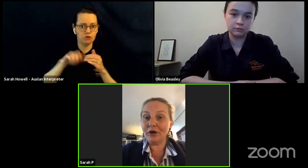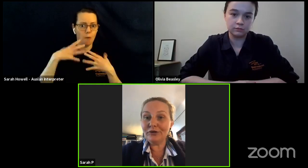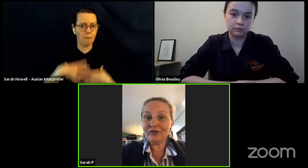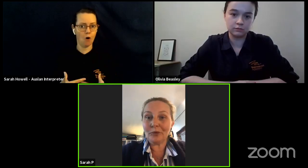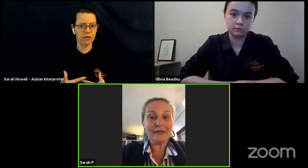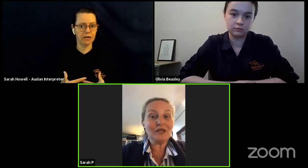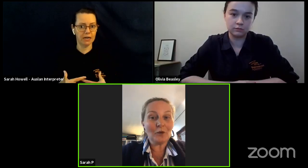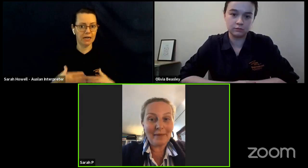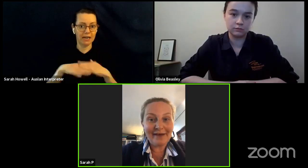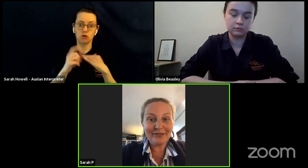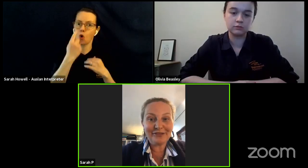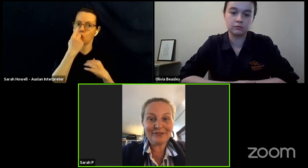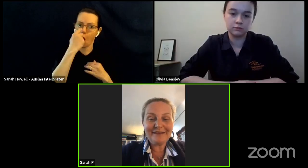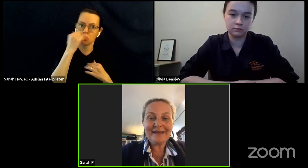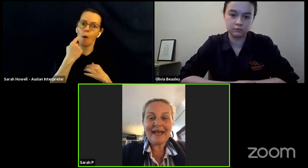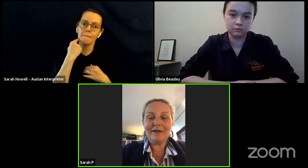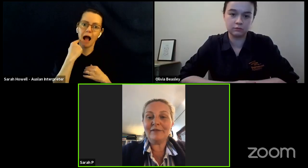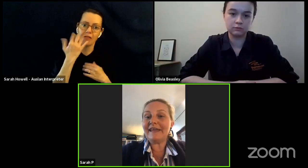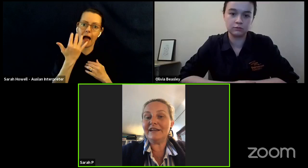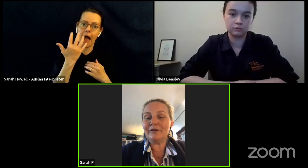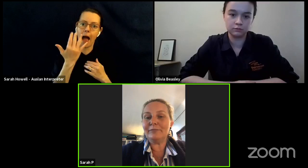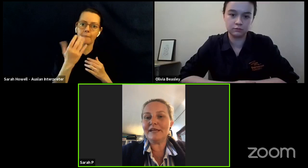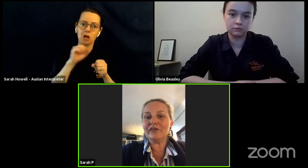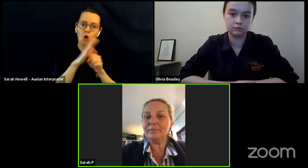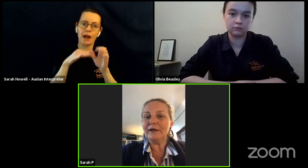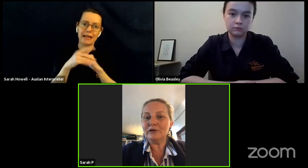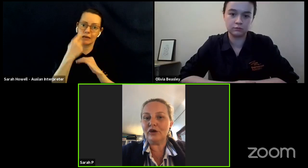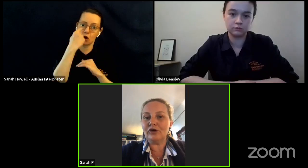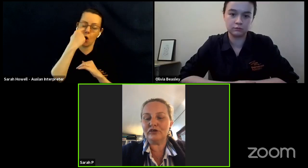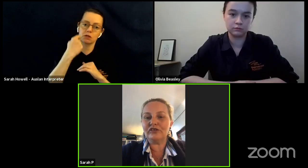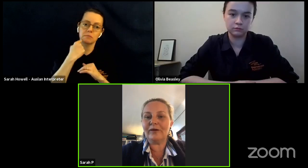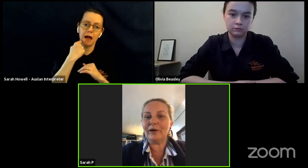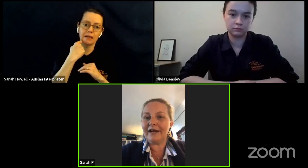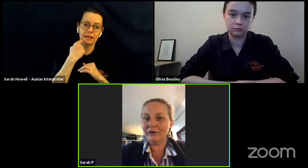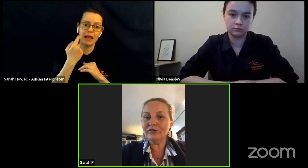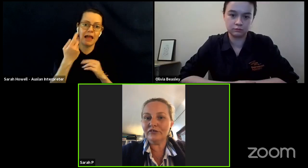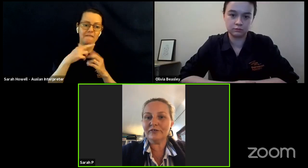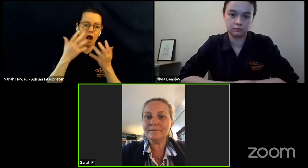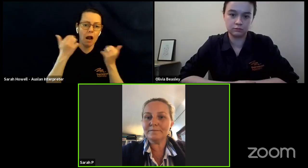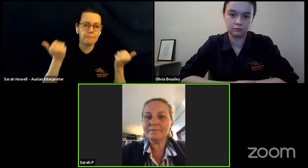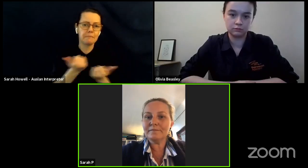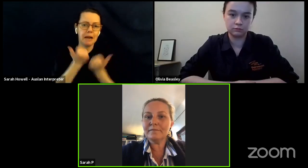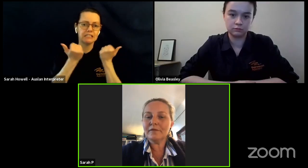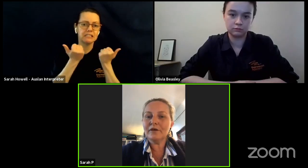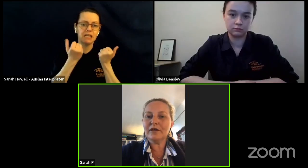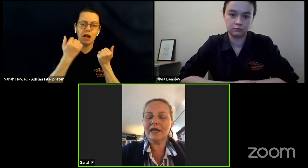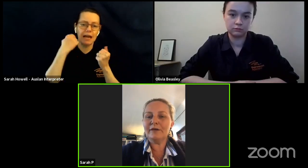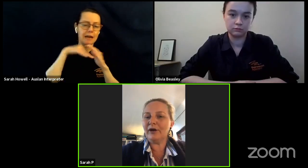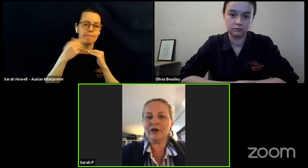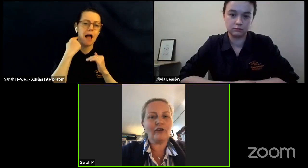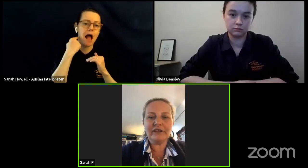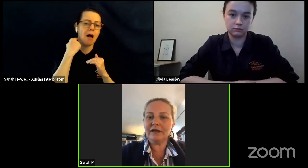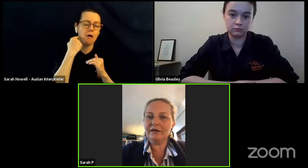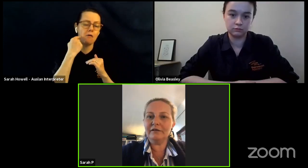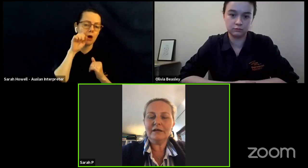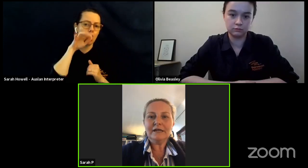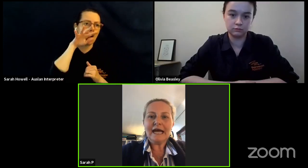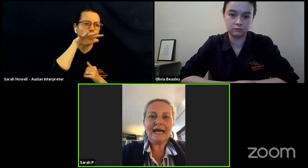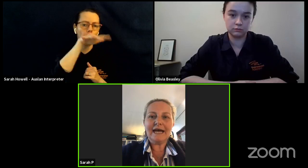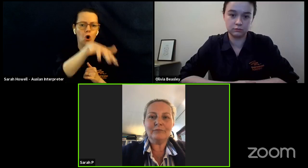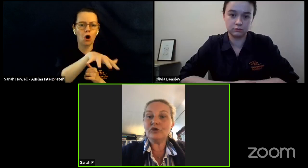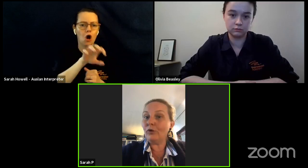your nose or in your mouth, that then can be expelled onto someone else. Okay, by